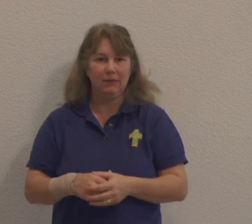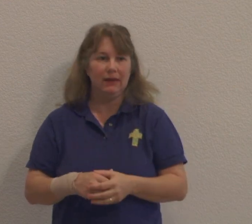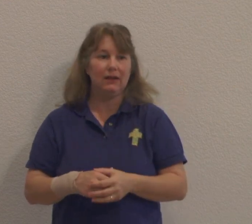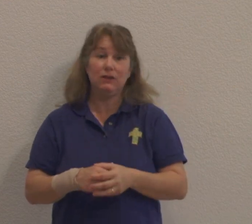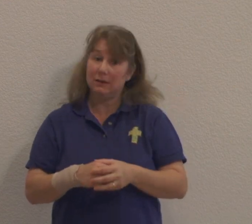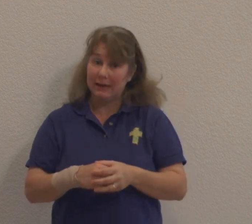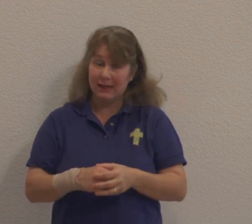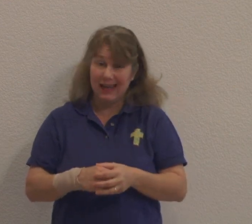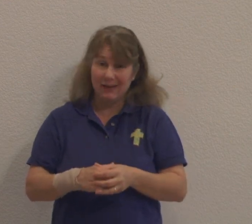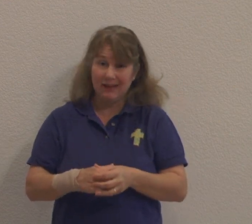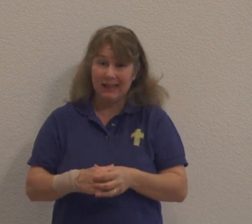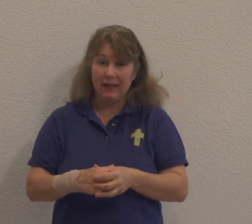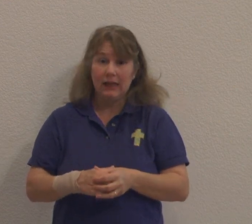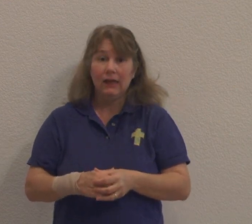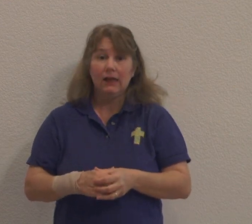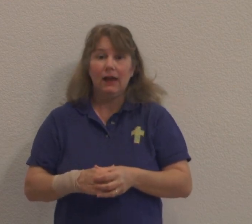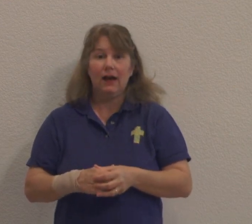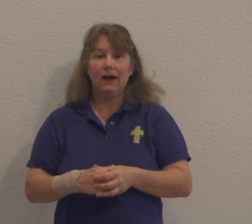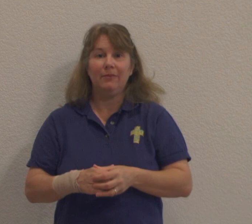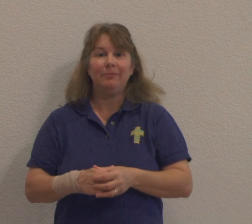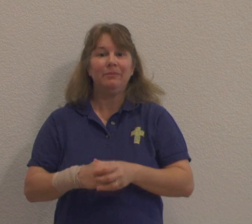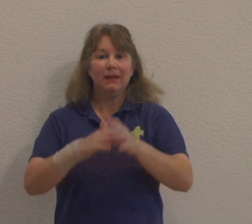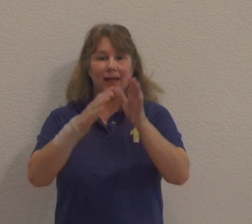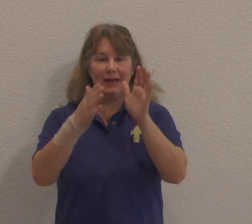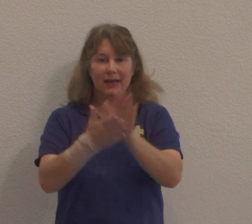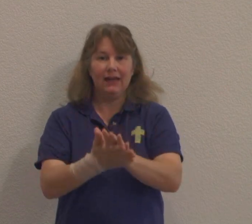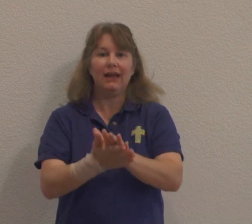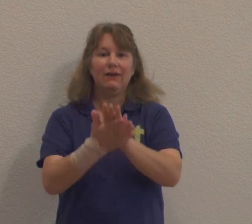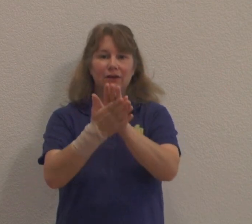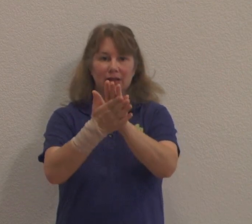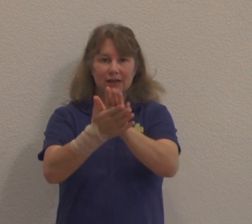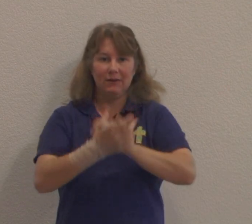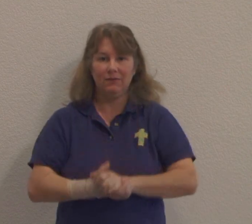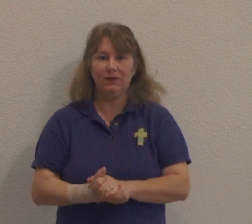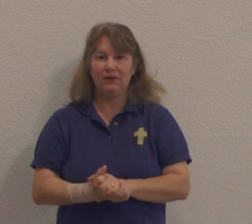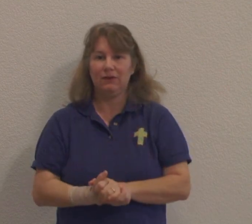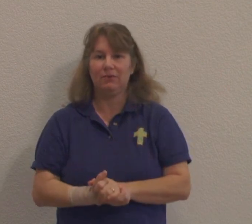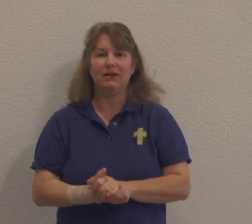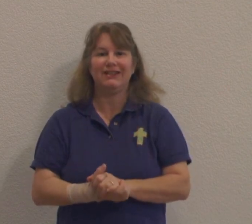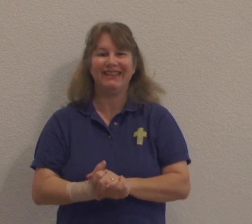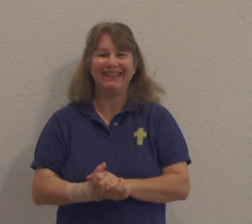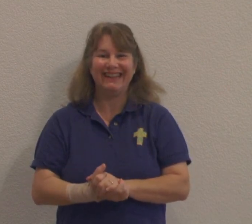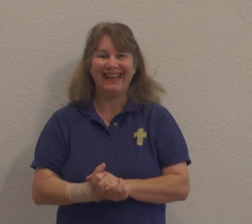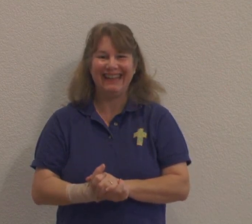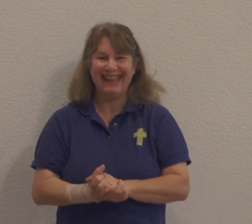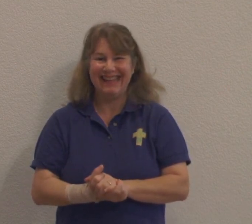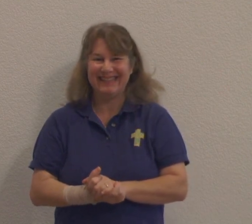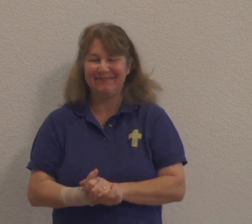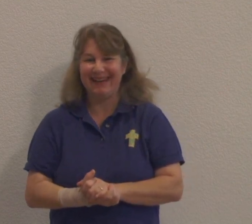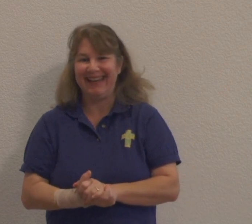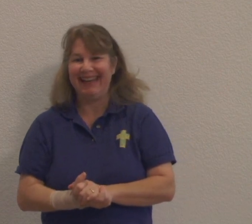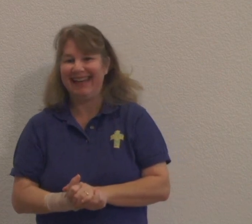me. I'll do the best I can with it. Again, have a good time with your production. Good luck. Thanks. Bye.